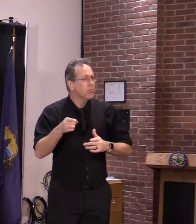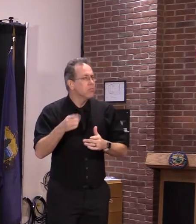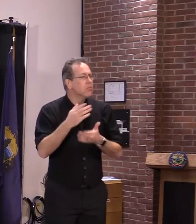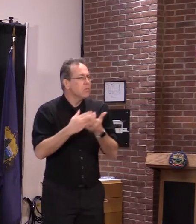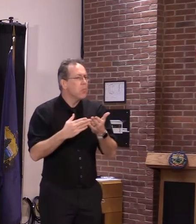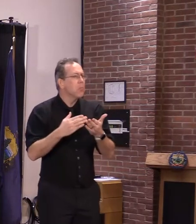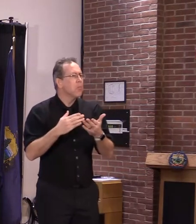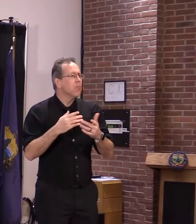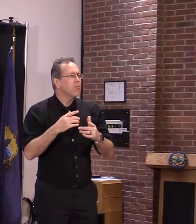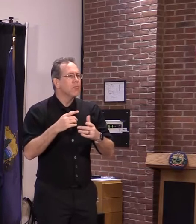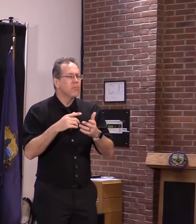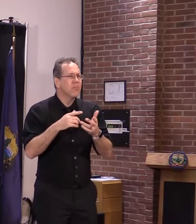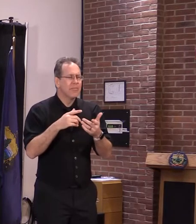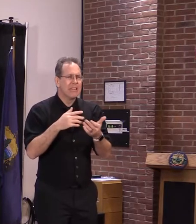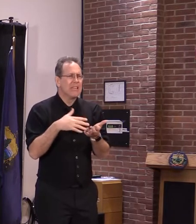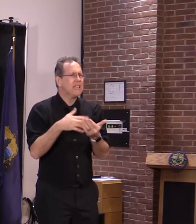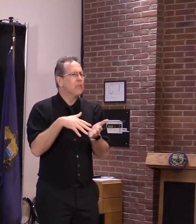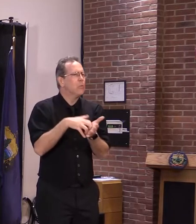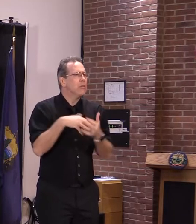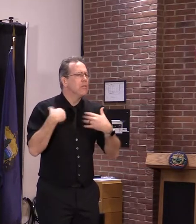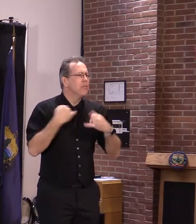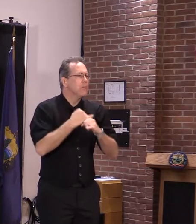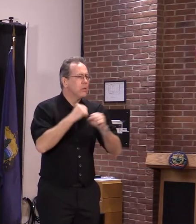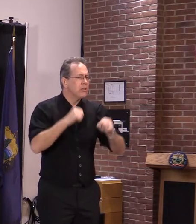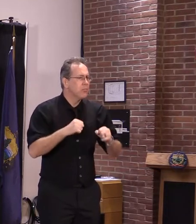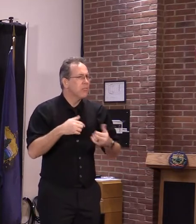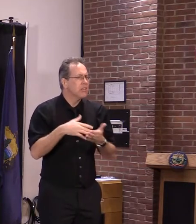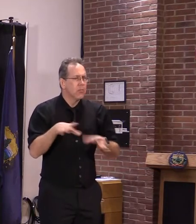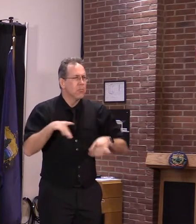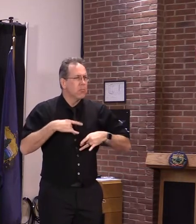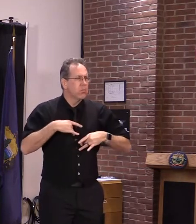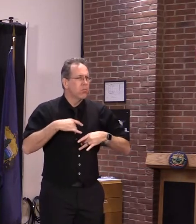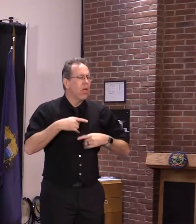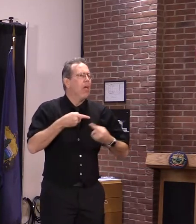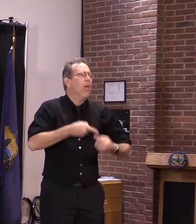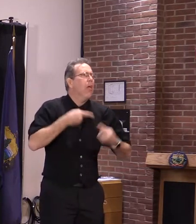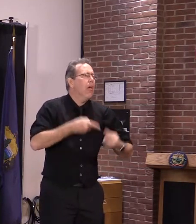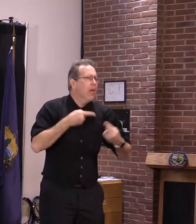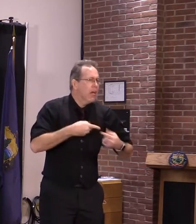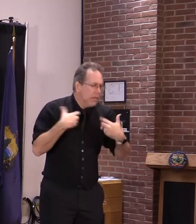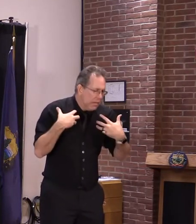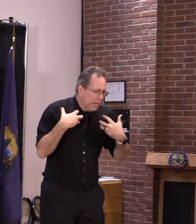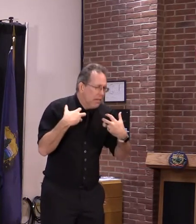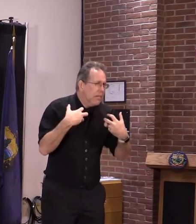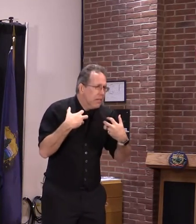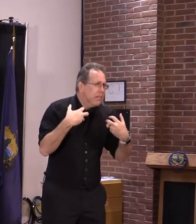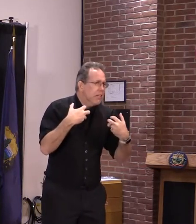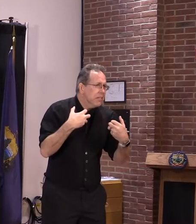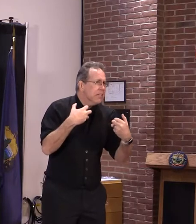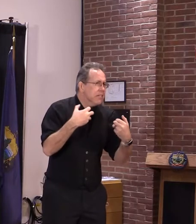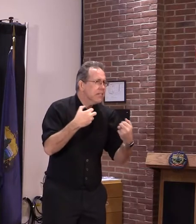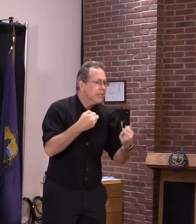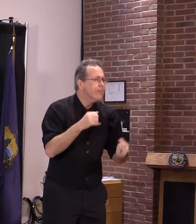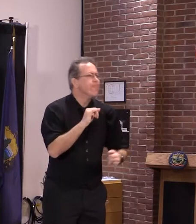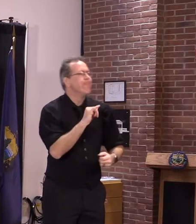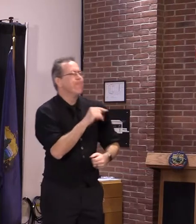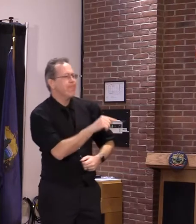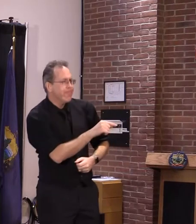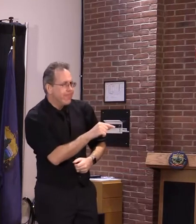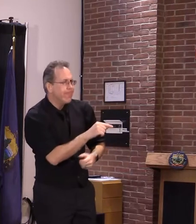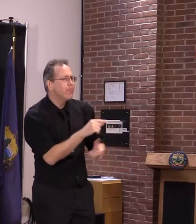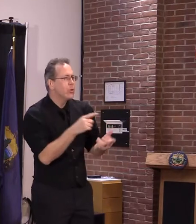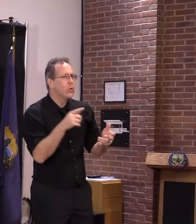vulnerable people who live in our highest level of care facilities, the skilled nursing facilities, that have many